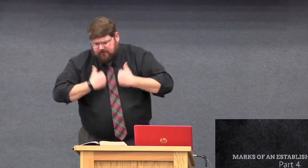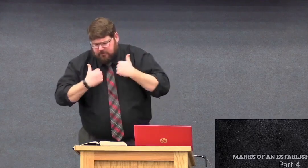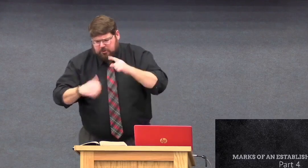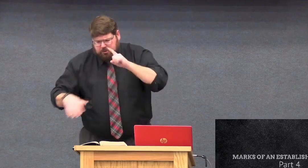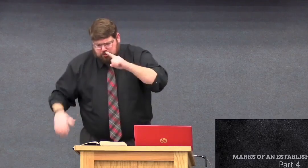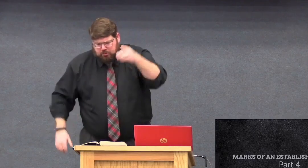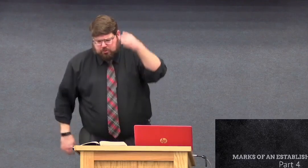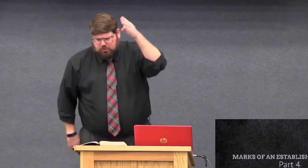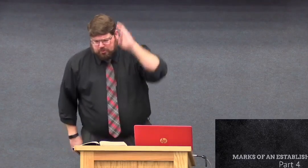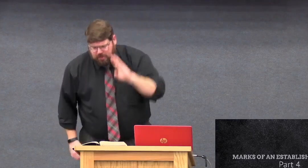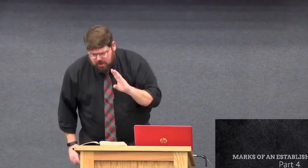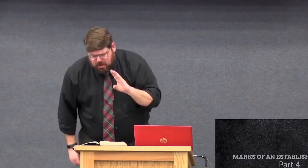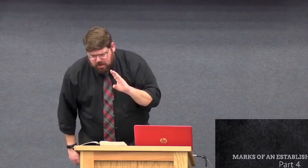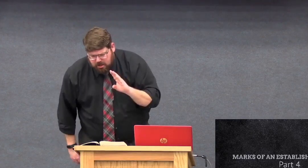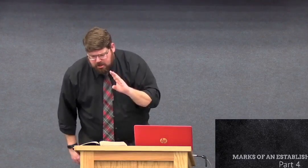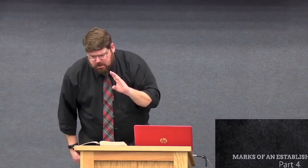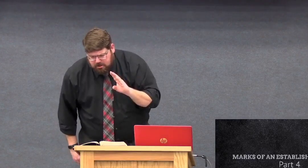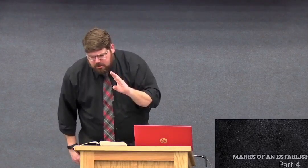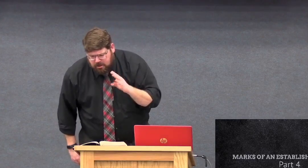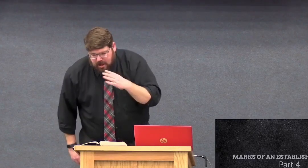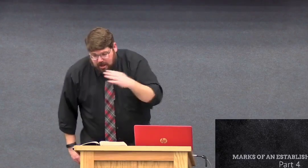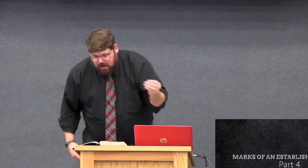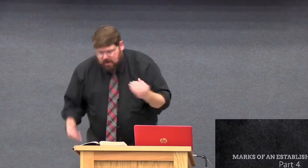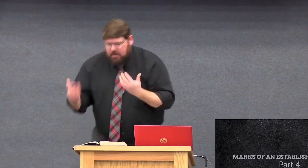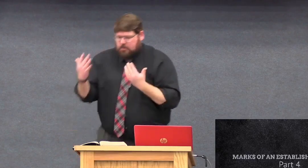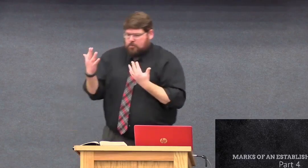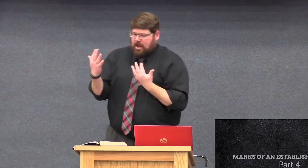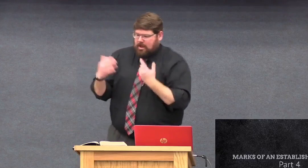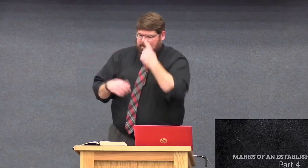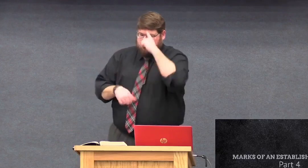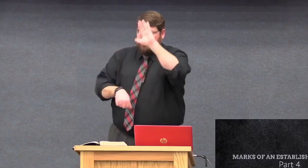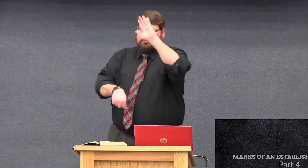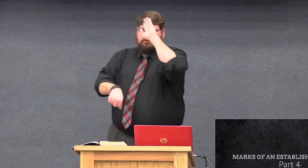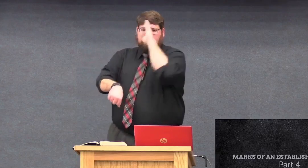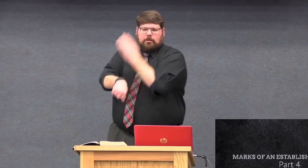And how you turned from God, from idols to God,